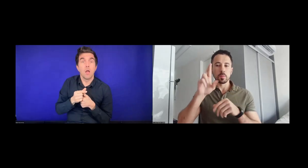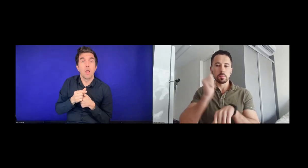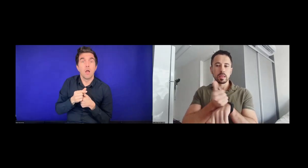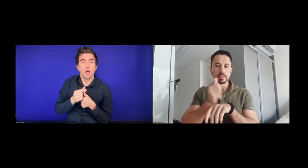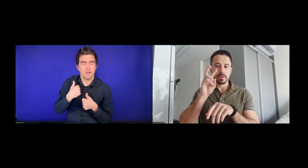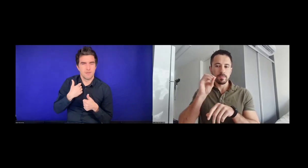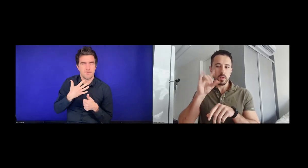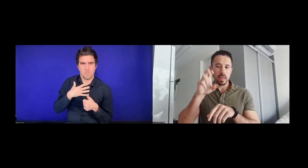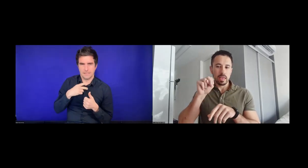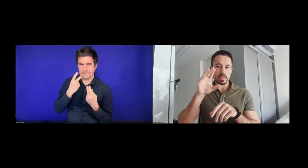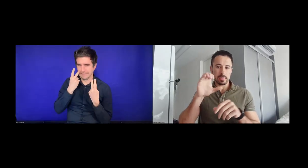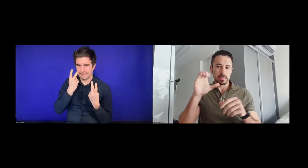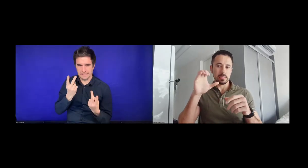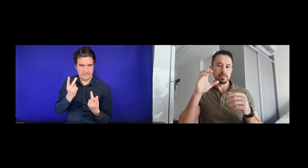Within,